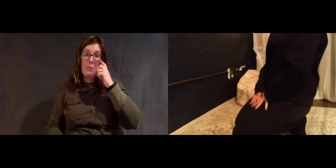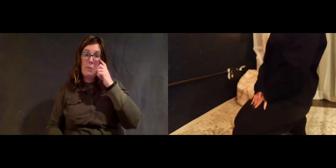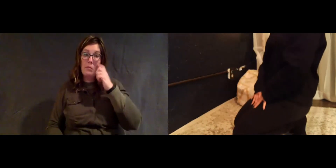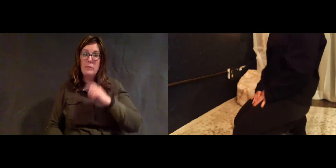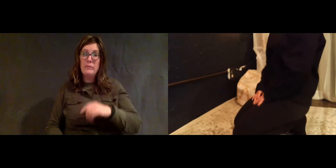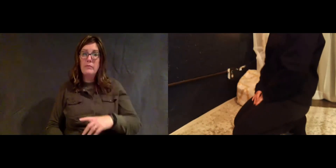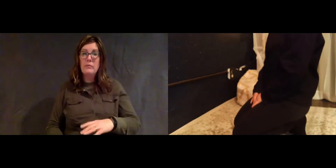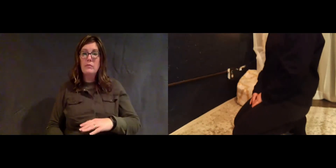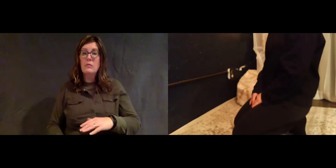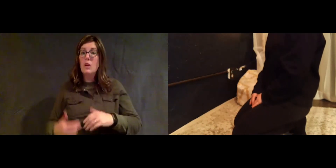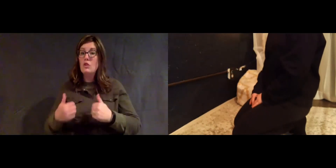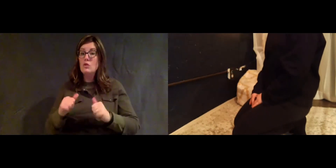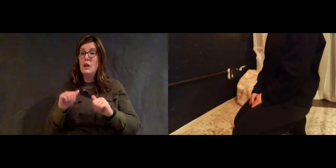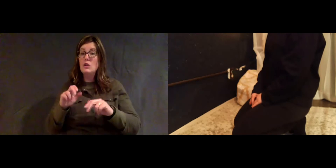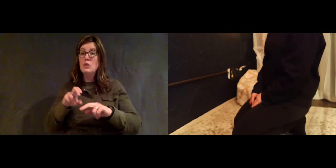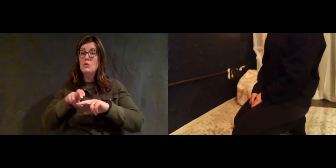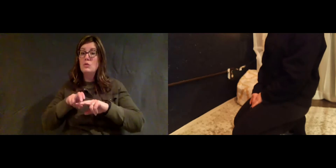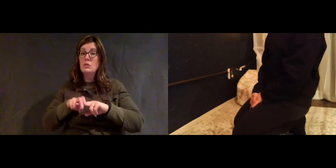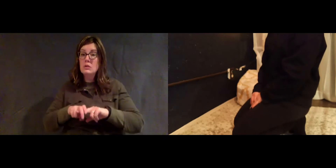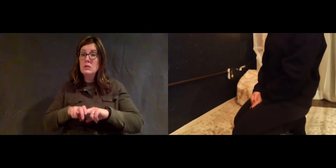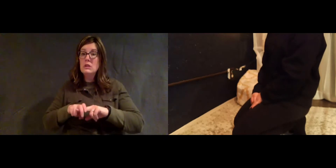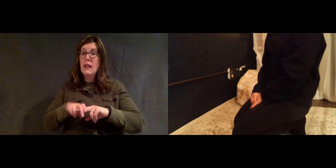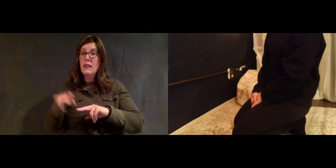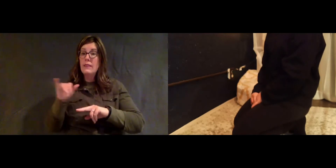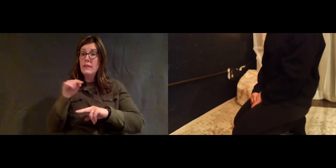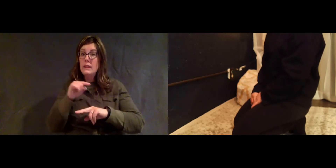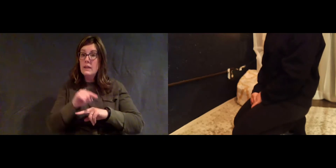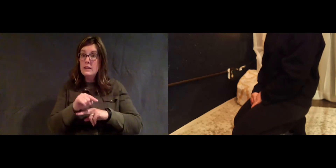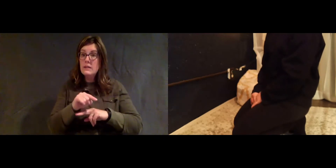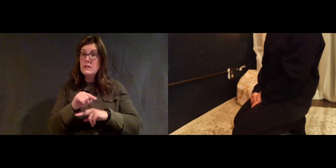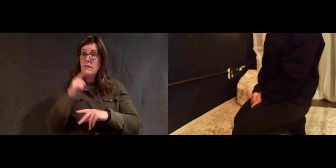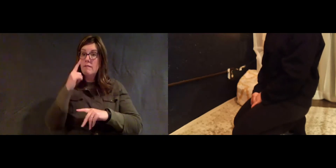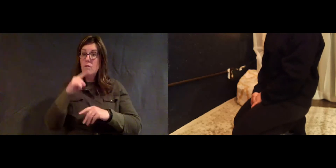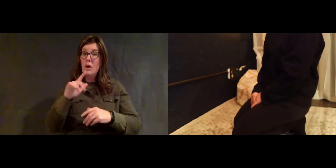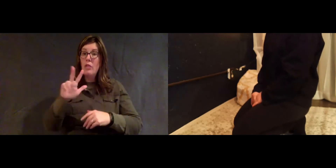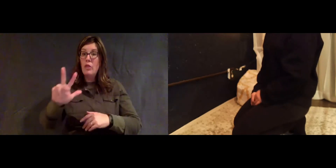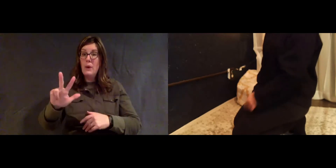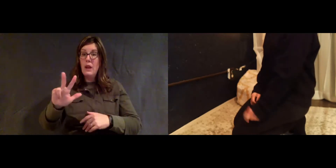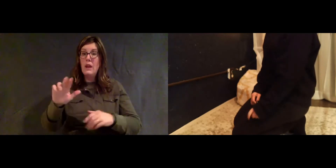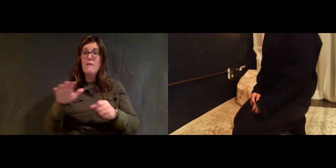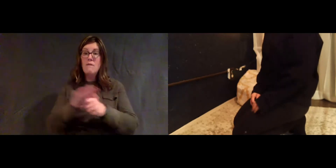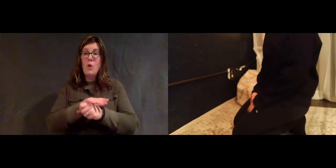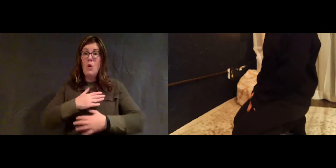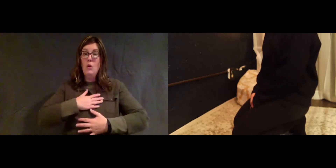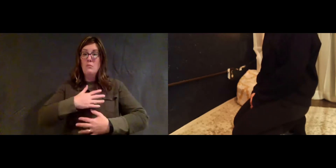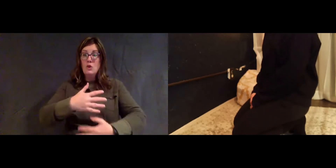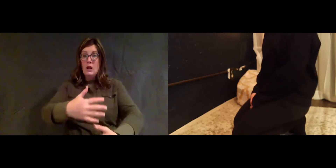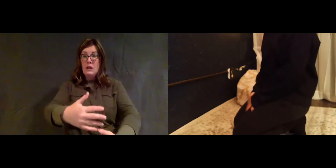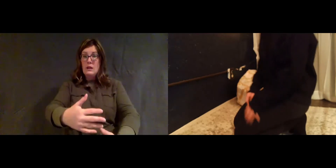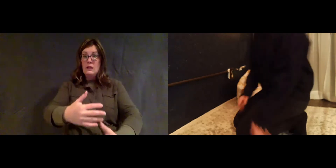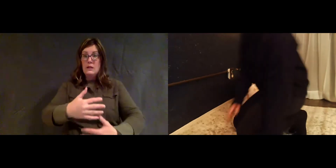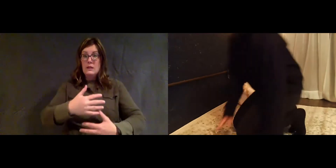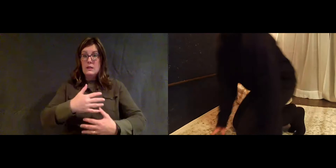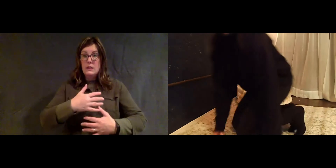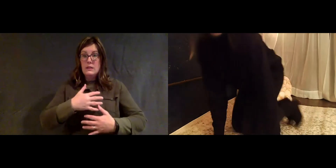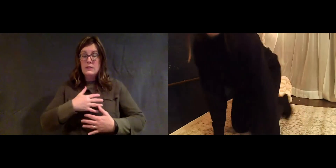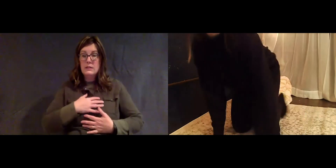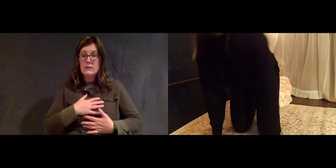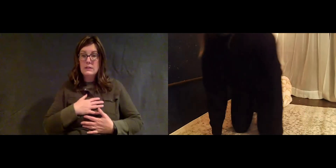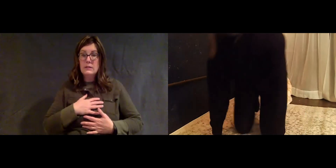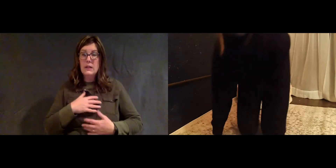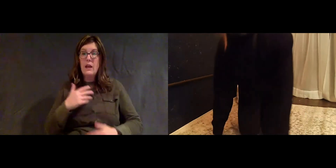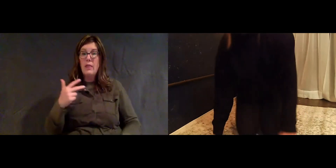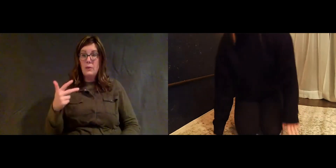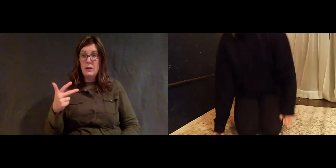We're gonna try to sit in for 3 big full breaths here with our toes curled underneath of us. You